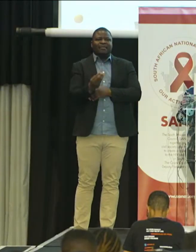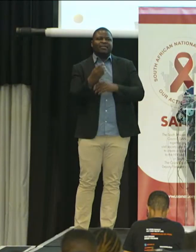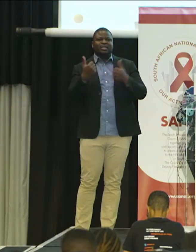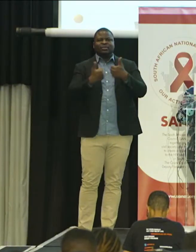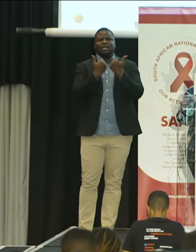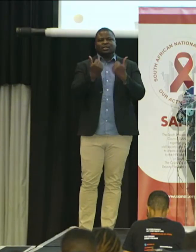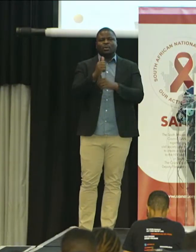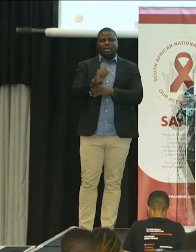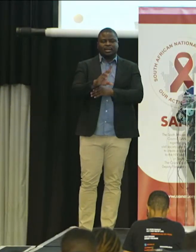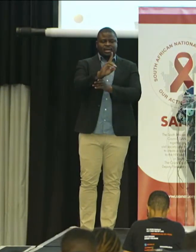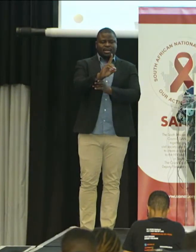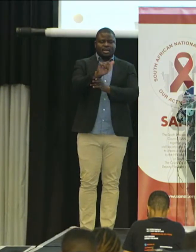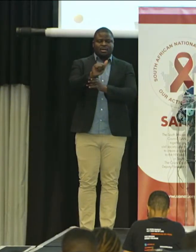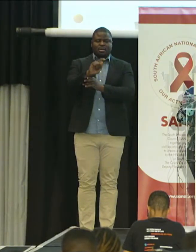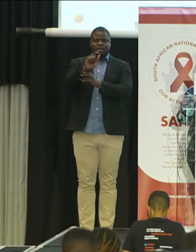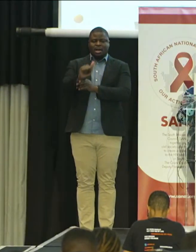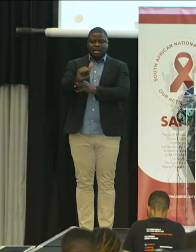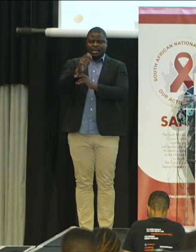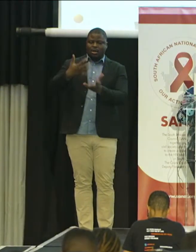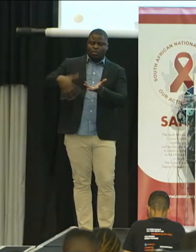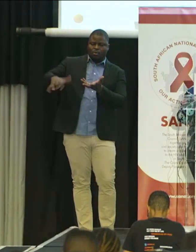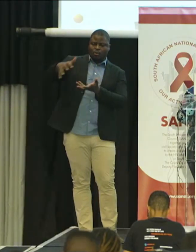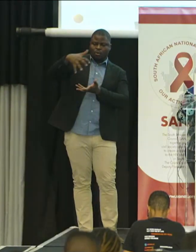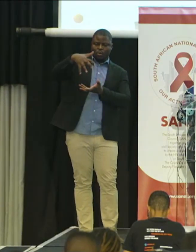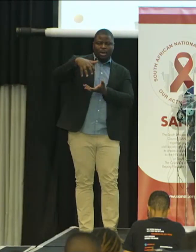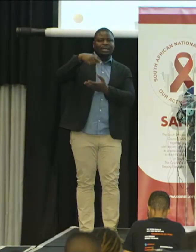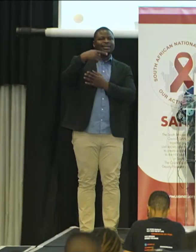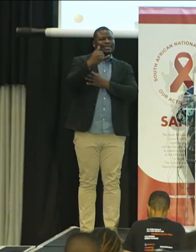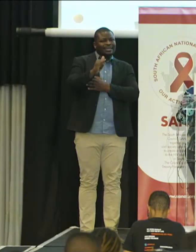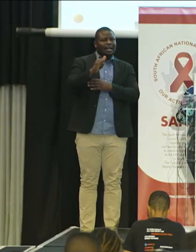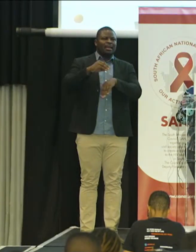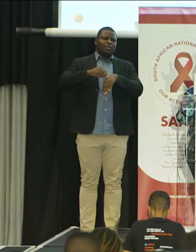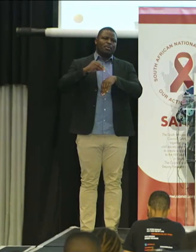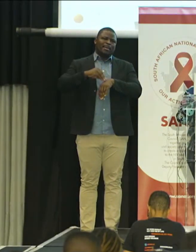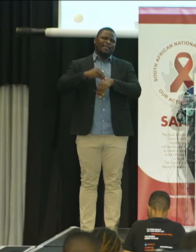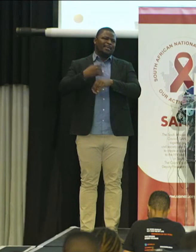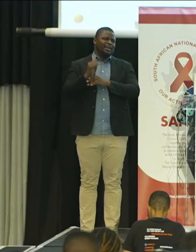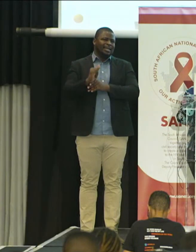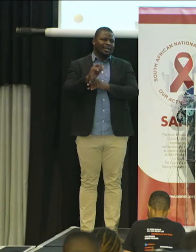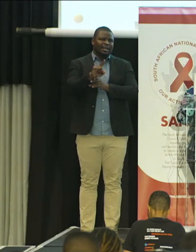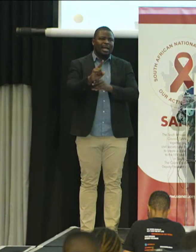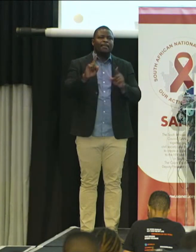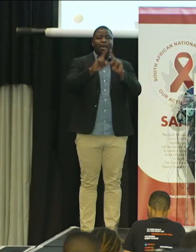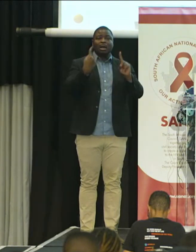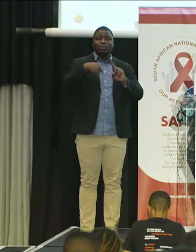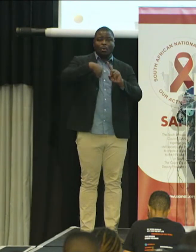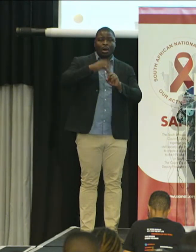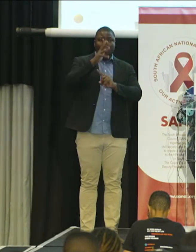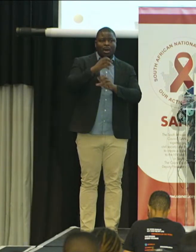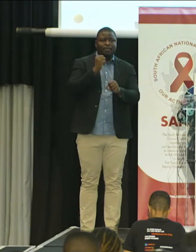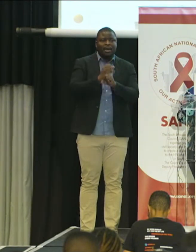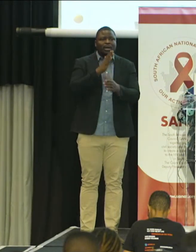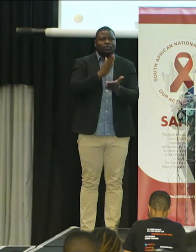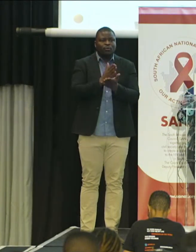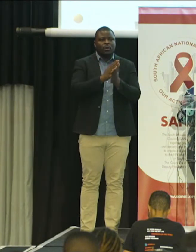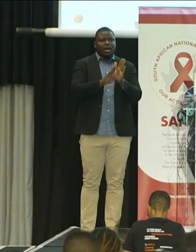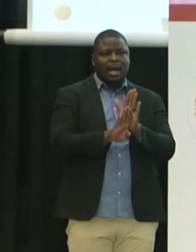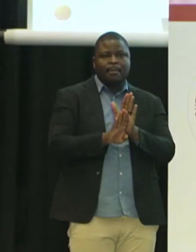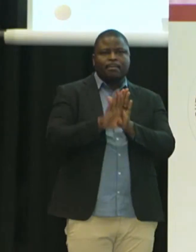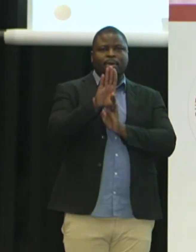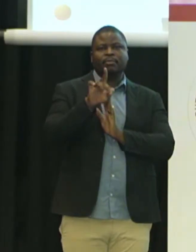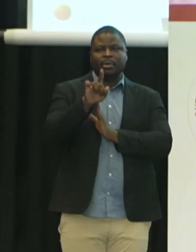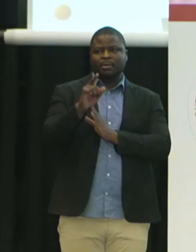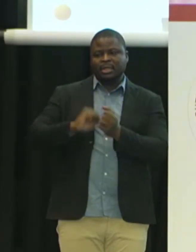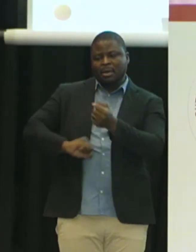data collection, but we are going to make sure that we improve on this with the support from